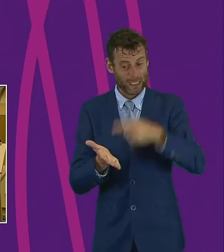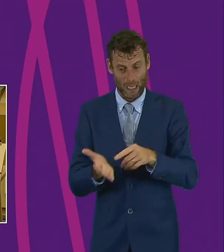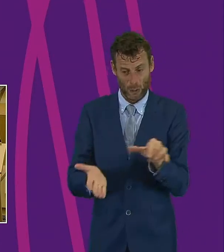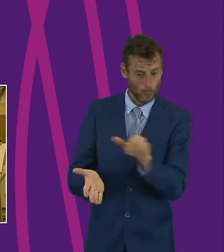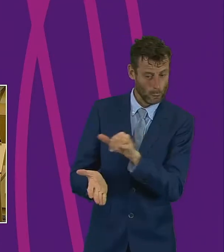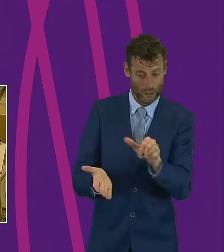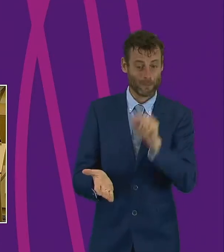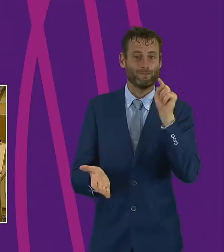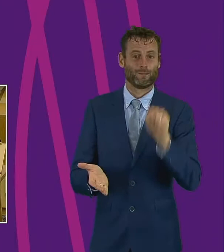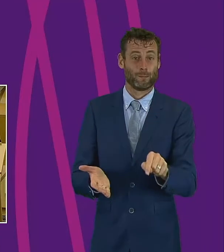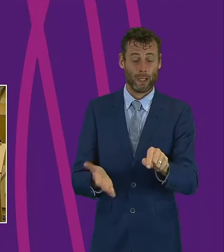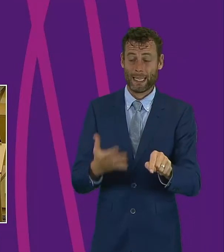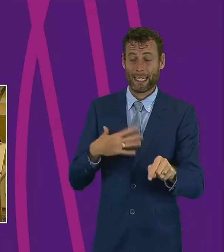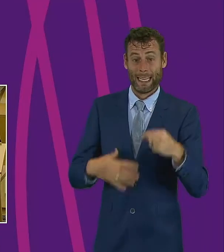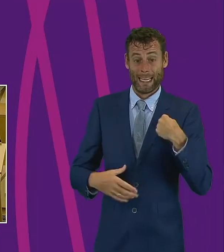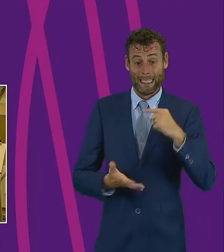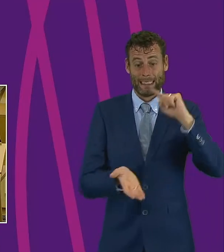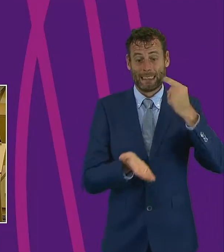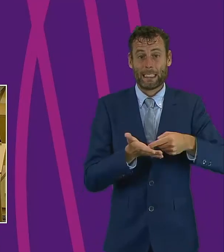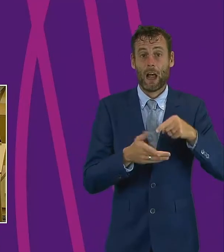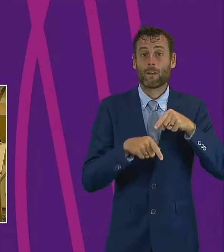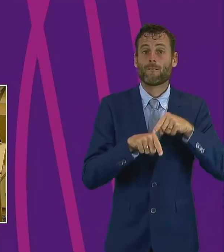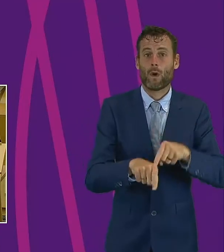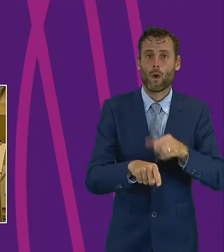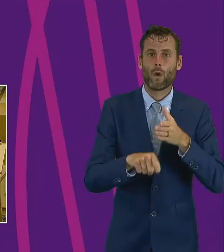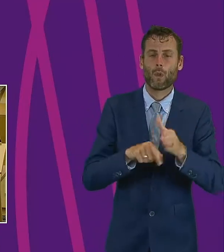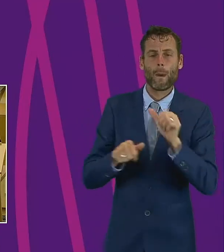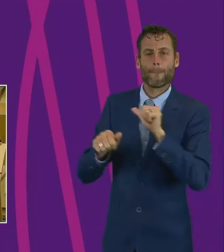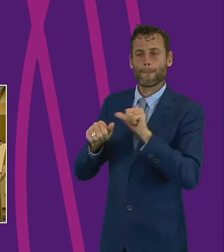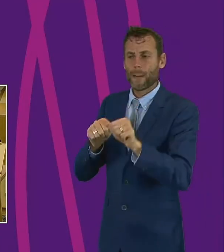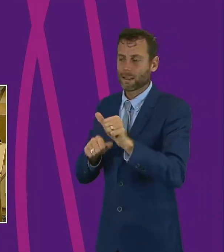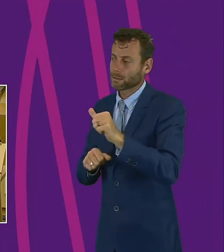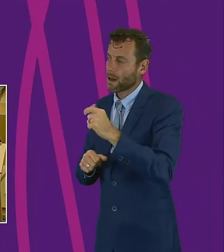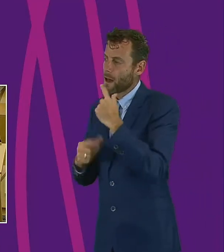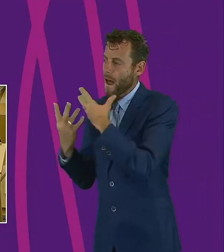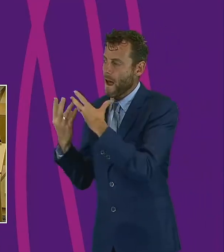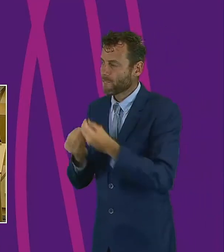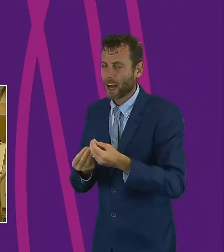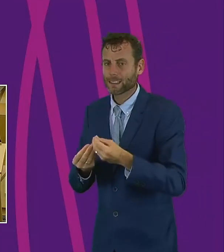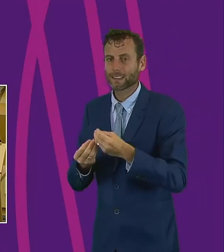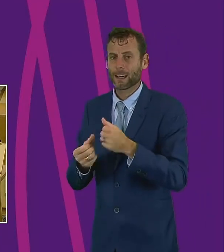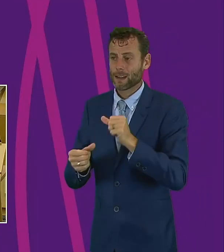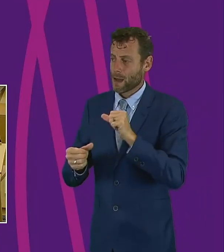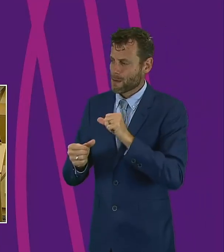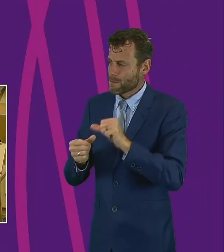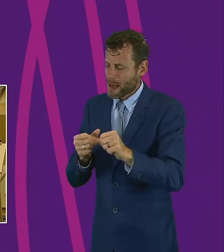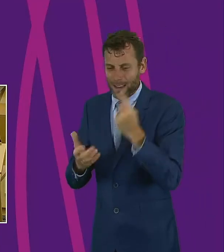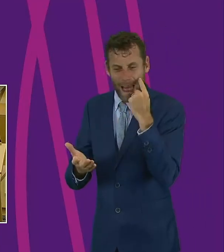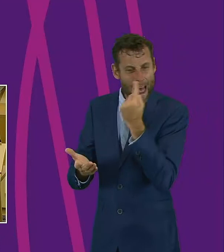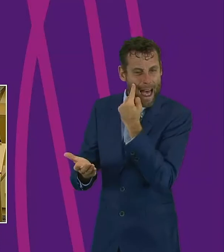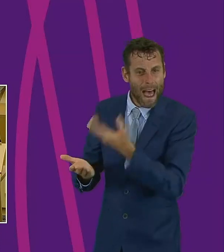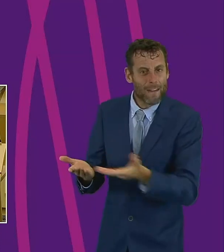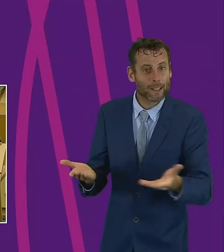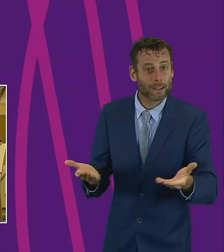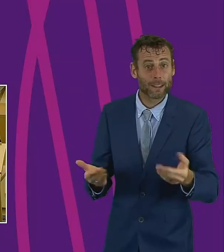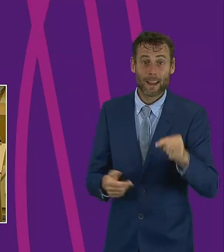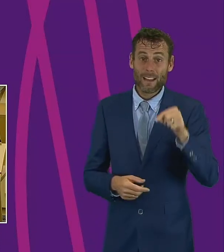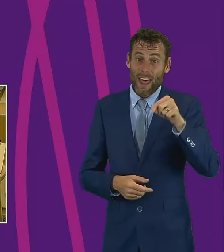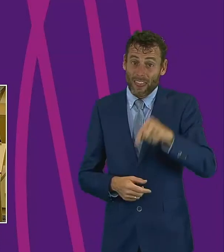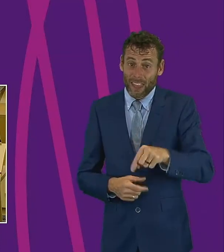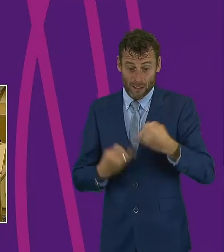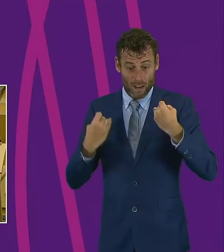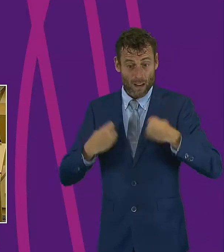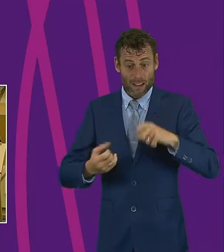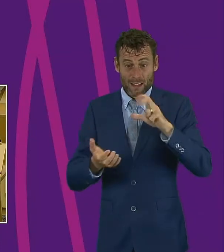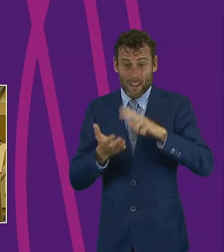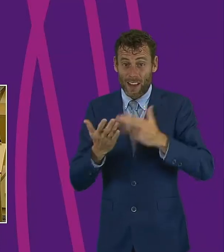and the best advice that we have had. We're dealing with a novel coronavirus. It is a virus that we have come to understand